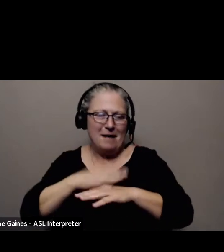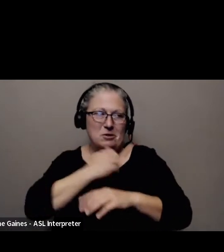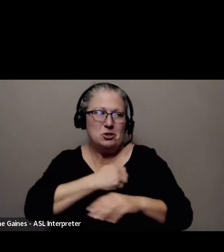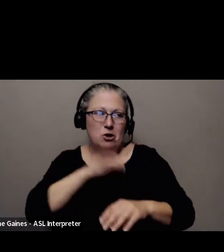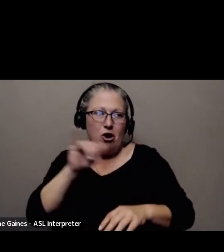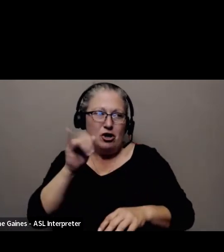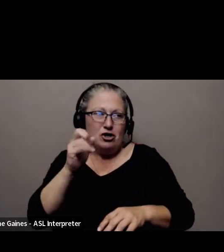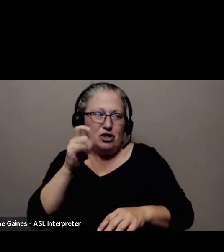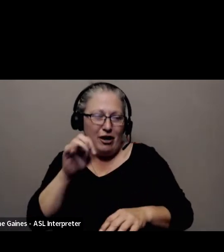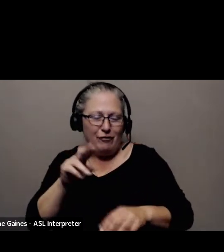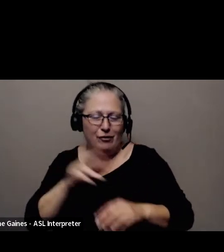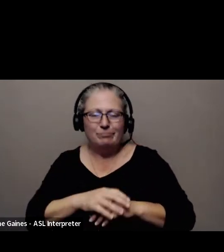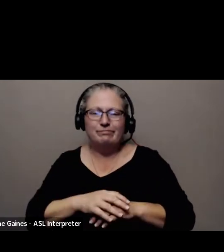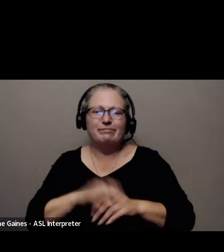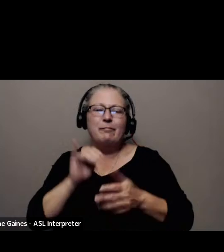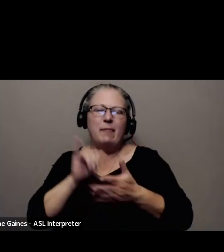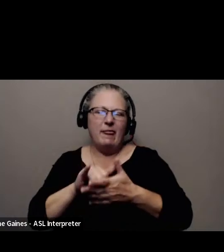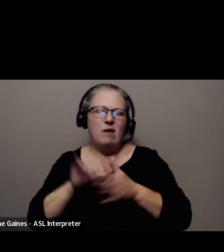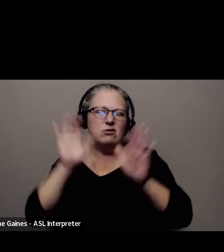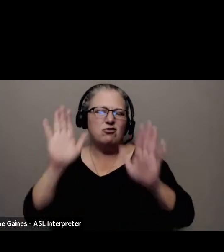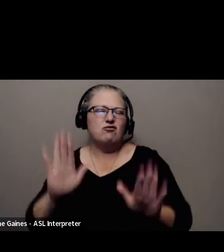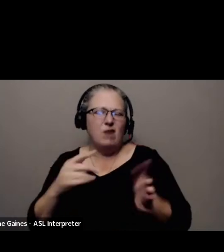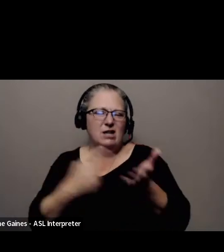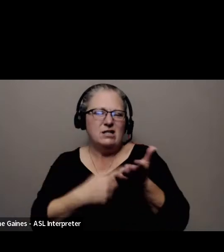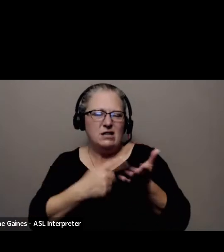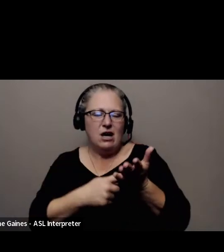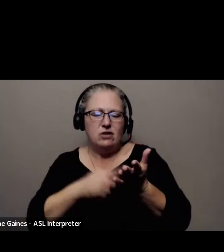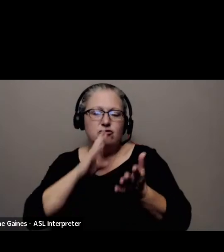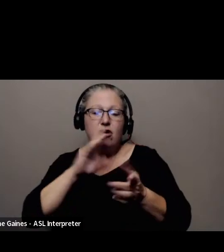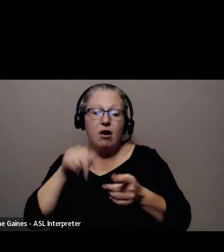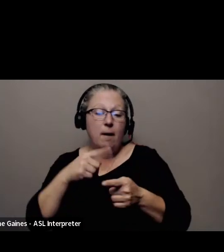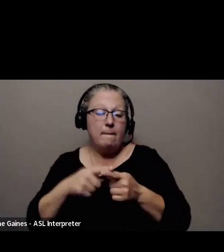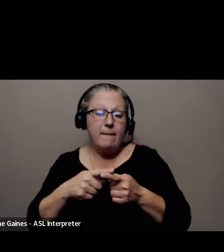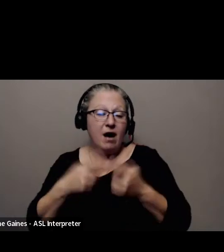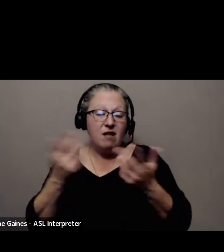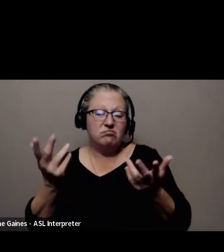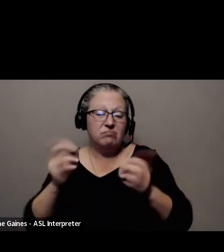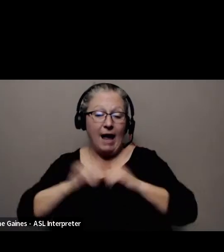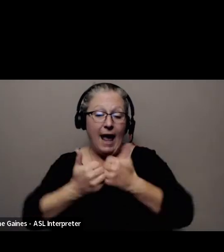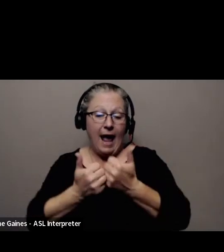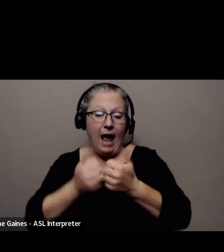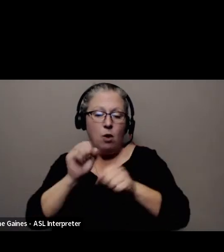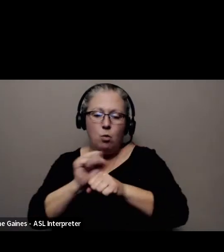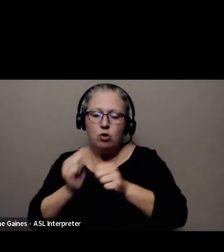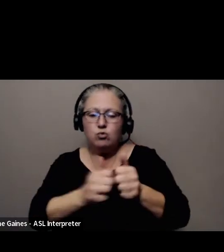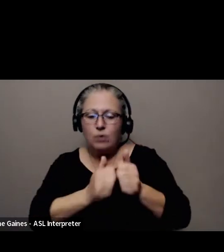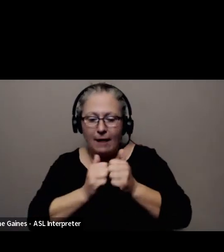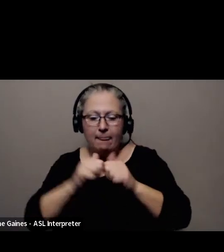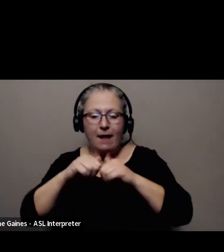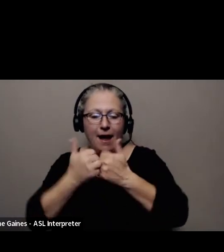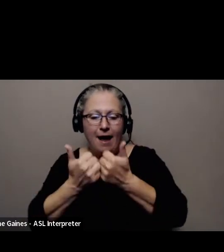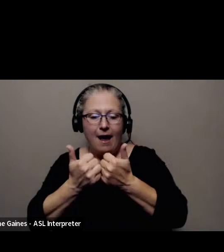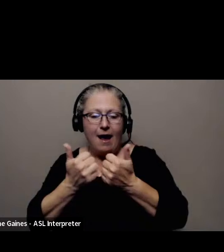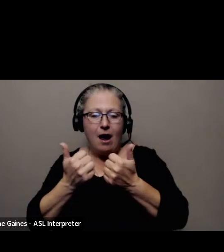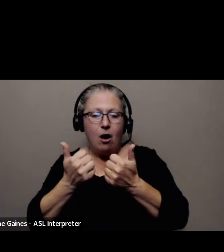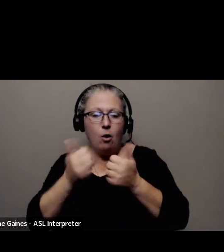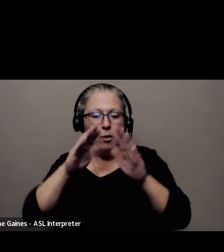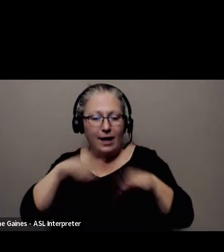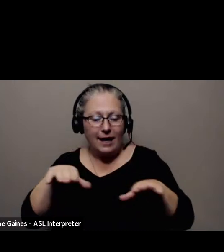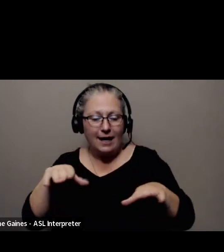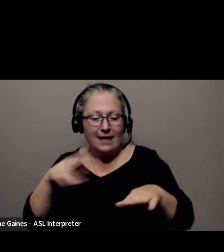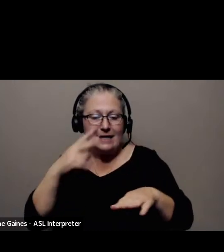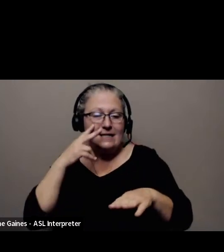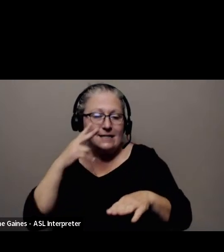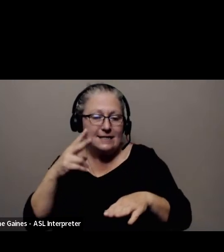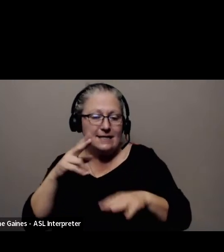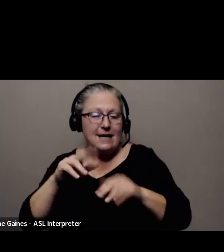But it was a really great discussion talking about really how to work together, how to have kids seen, how